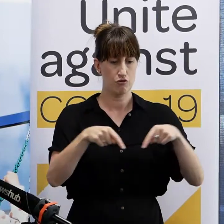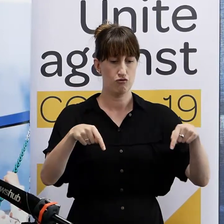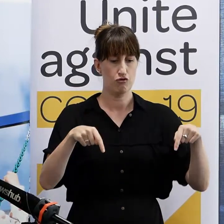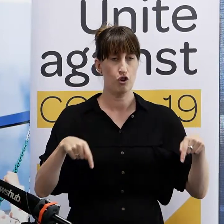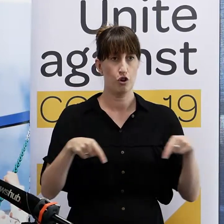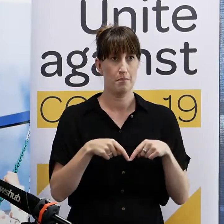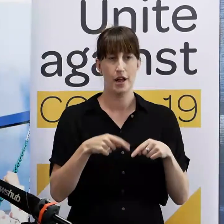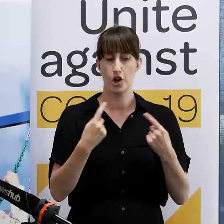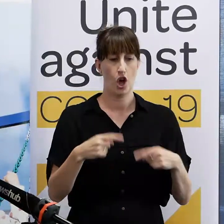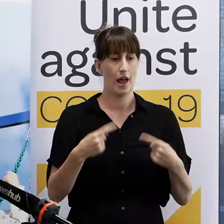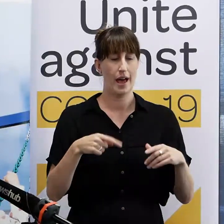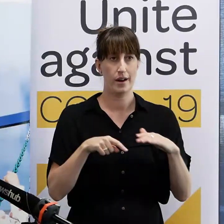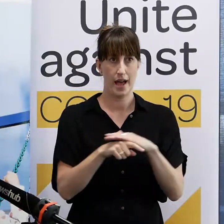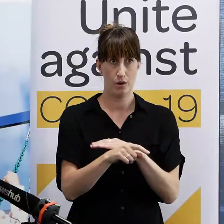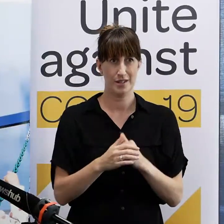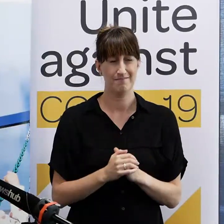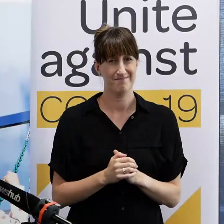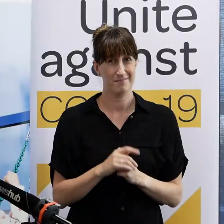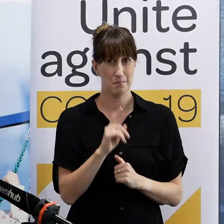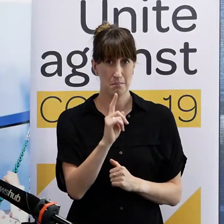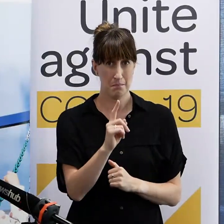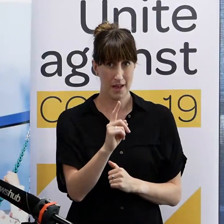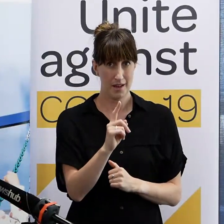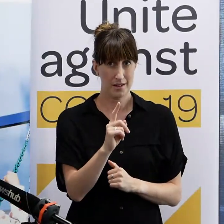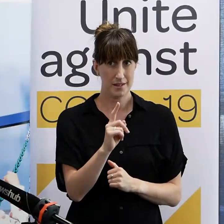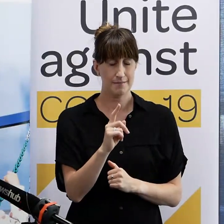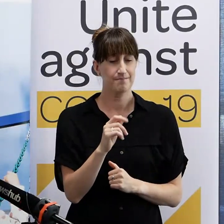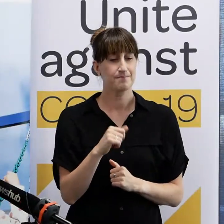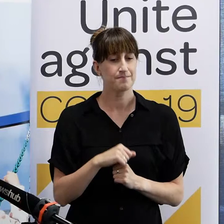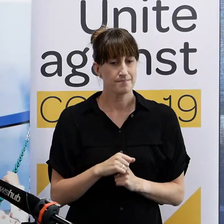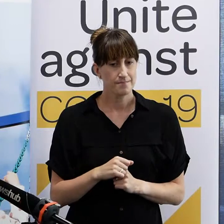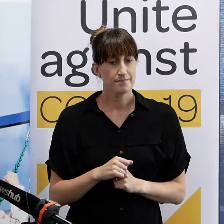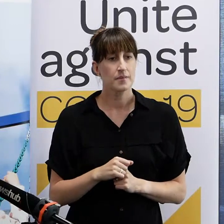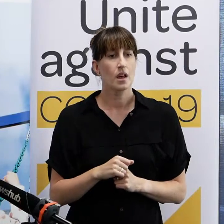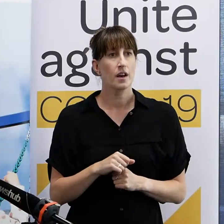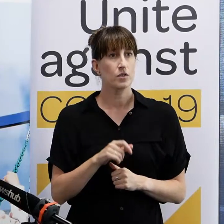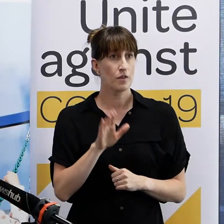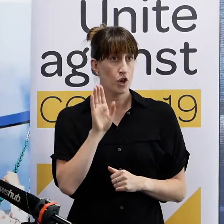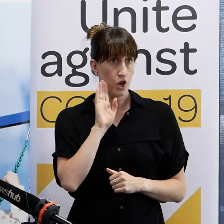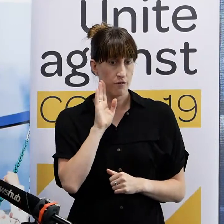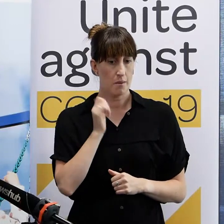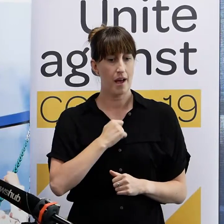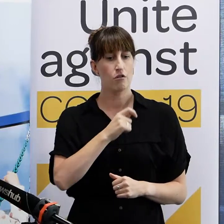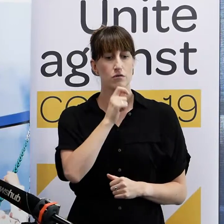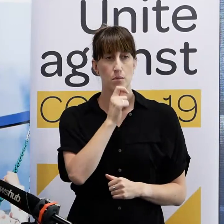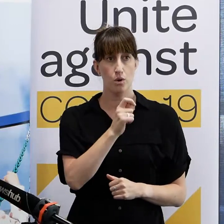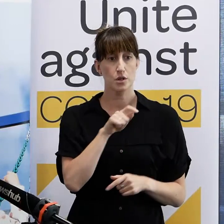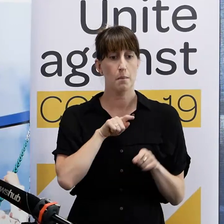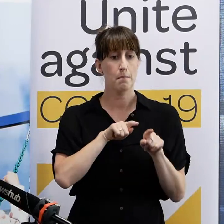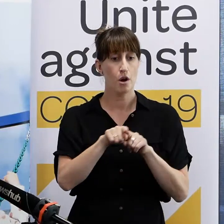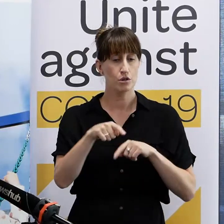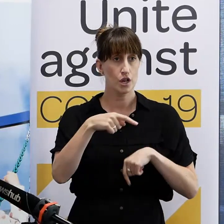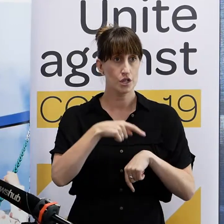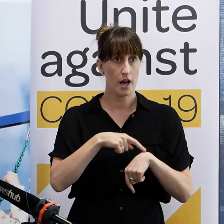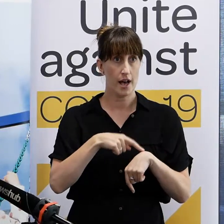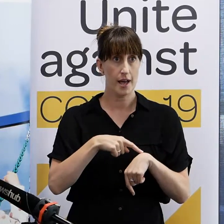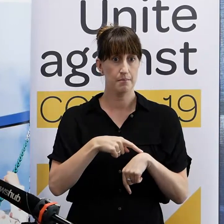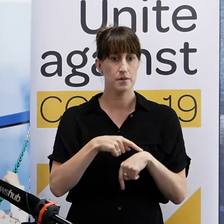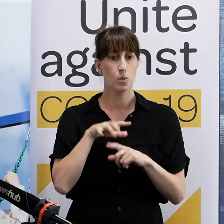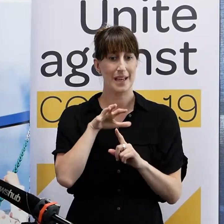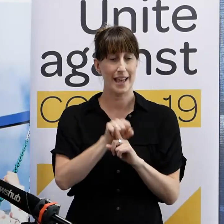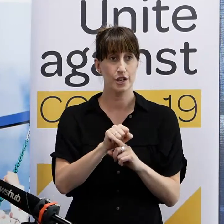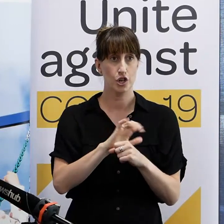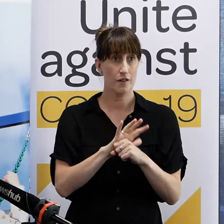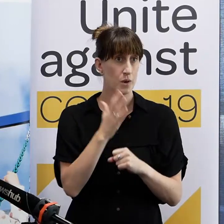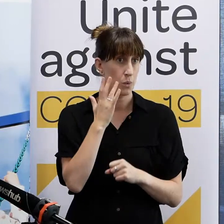all, as you would have heard from our reporting over recent weeks, we are picking up the vast majority of our infections at the day 01 testing.